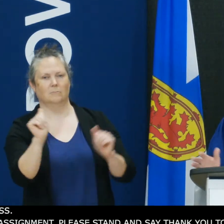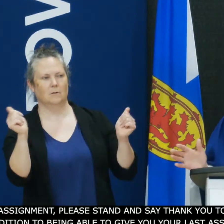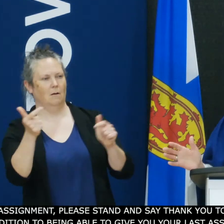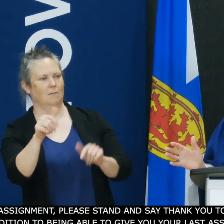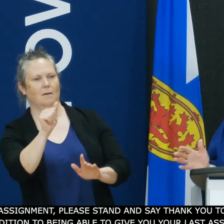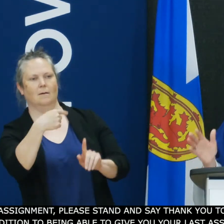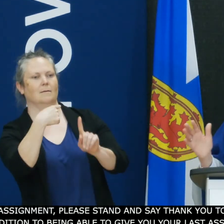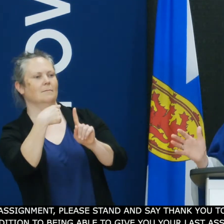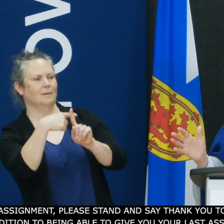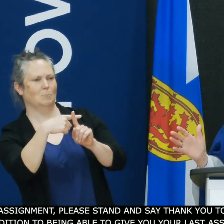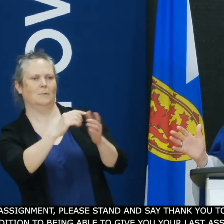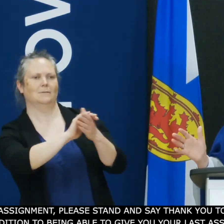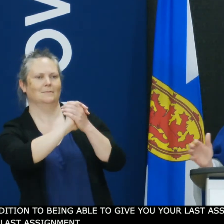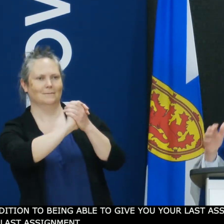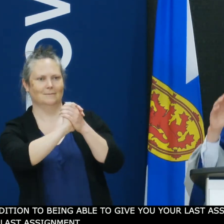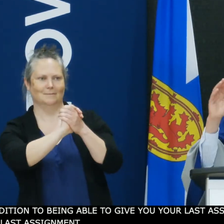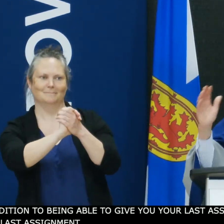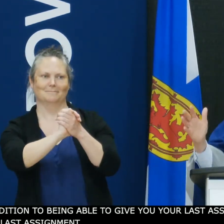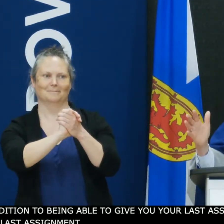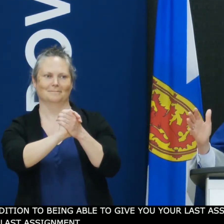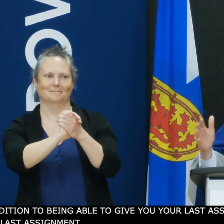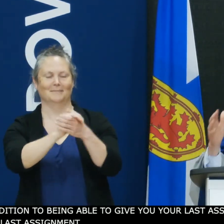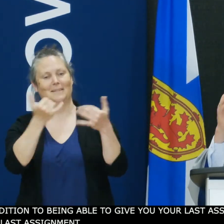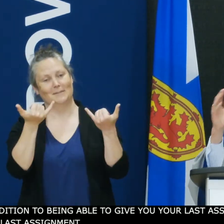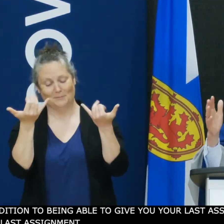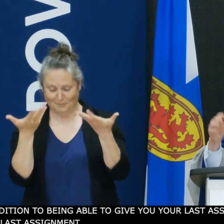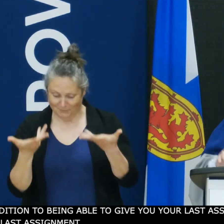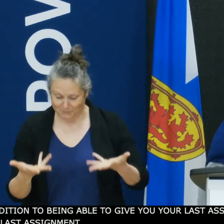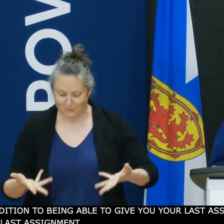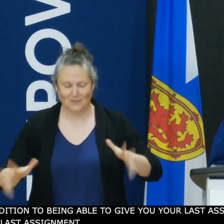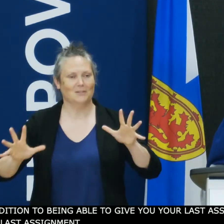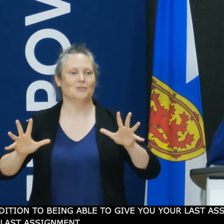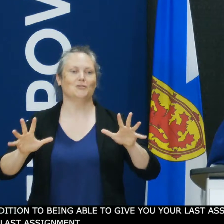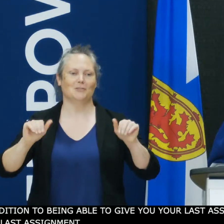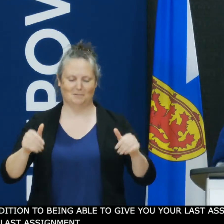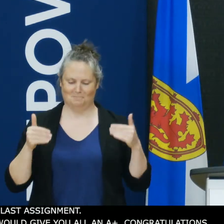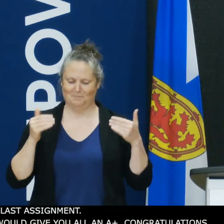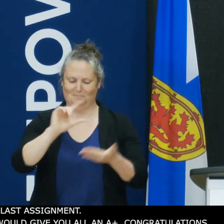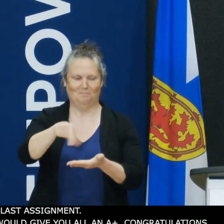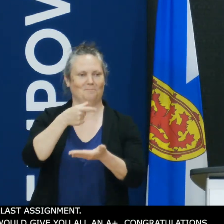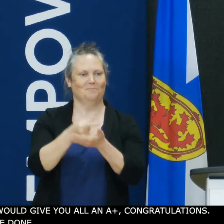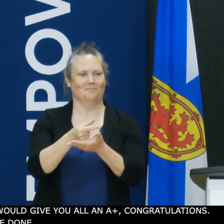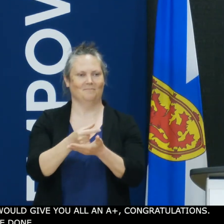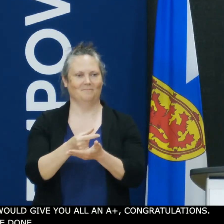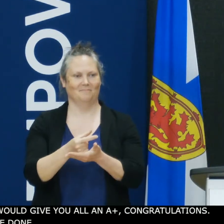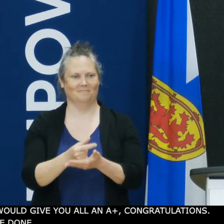all an A+. Congratulations. You're done. You can now graduate. Well done.